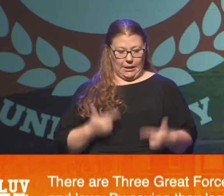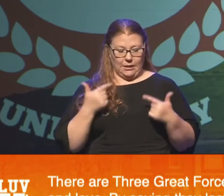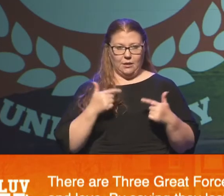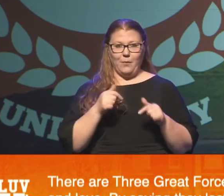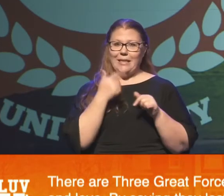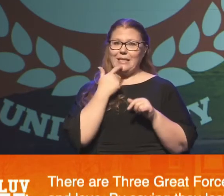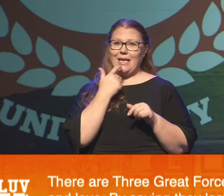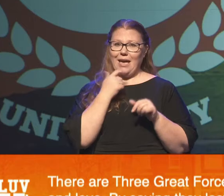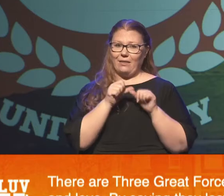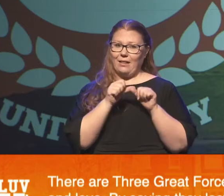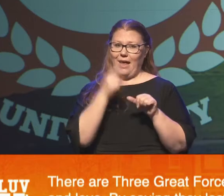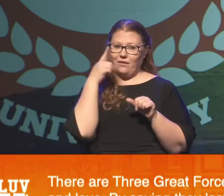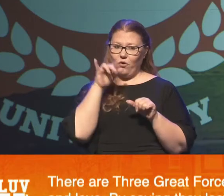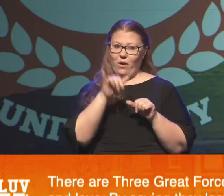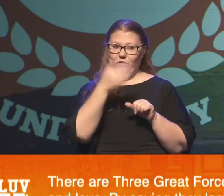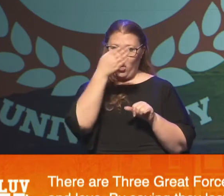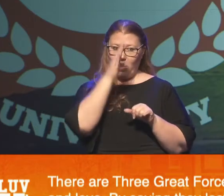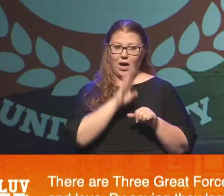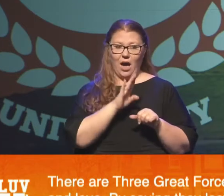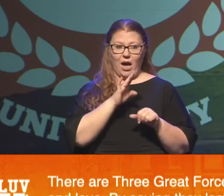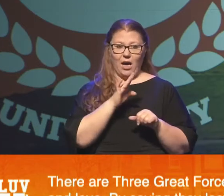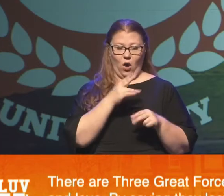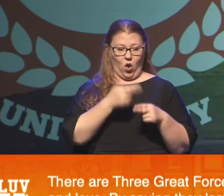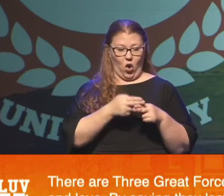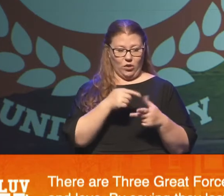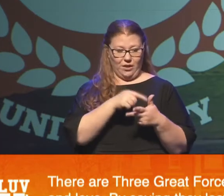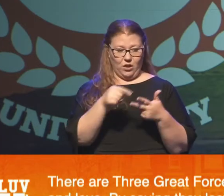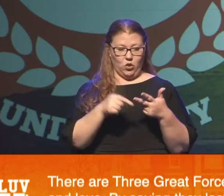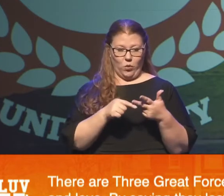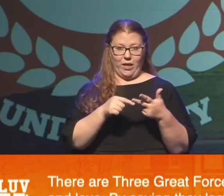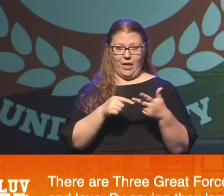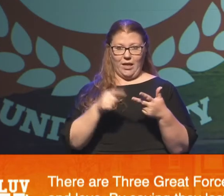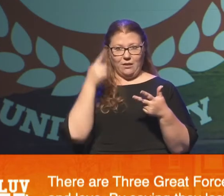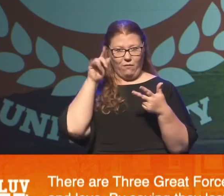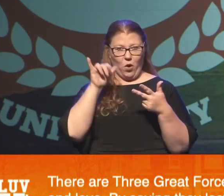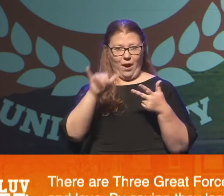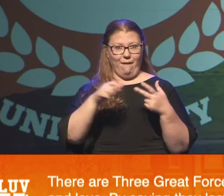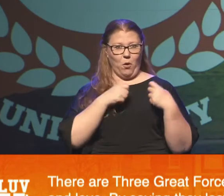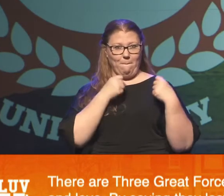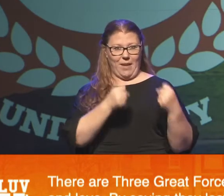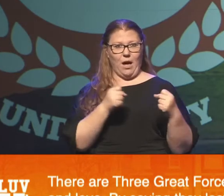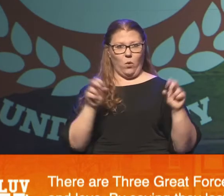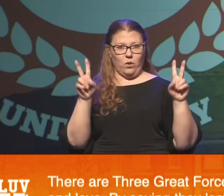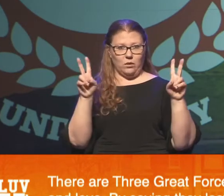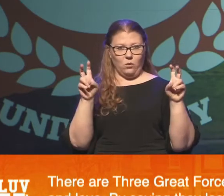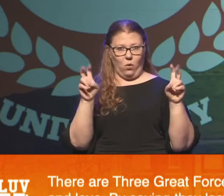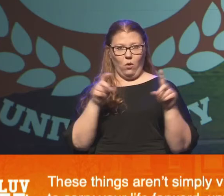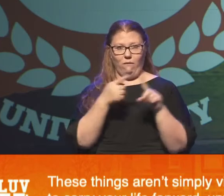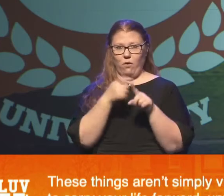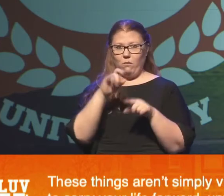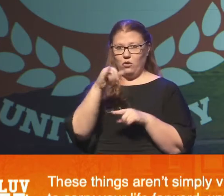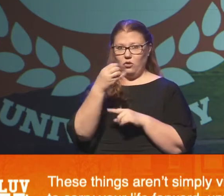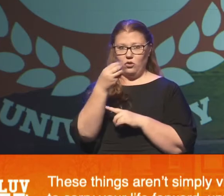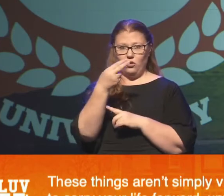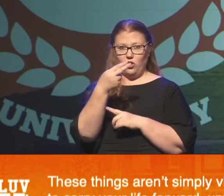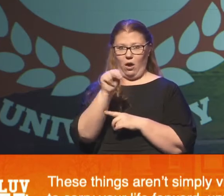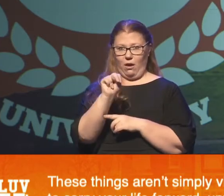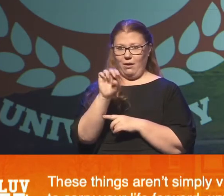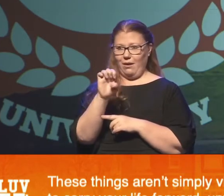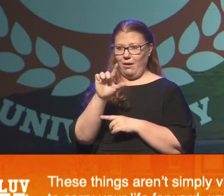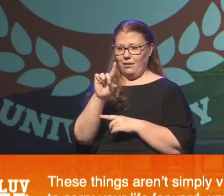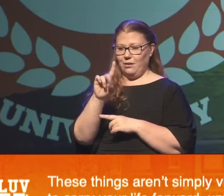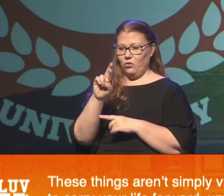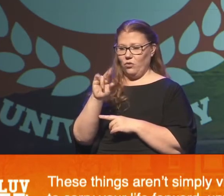last forever, God names these 3 as immortal powers. These things aren't simply